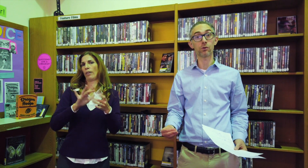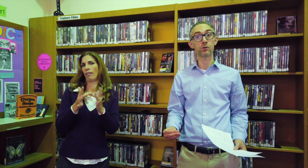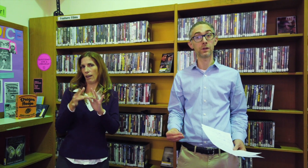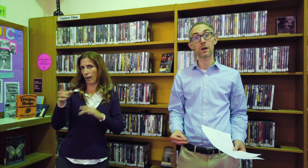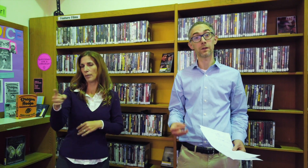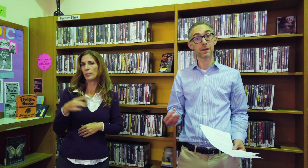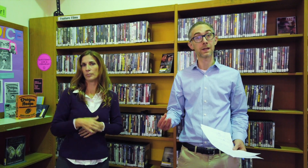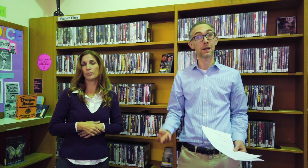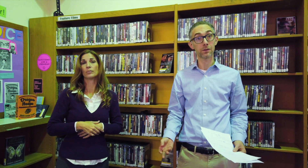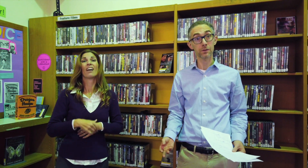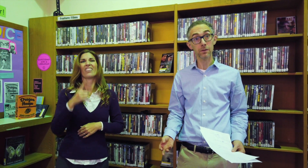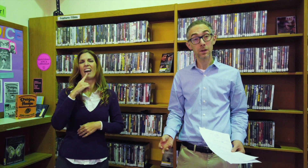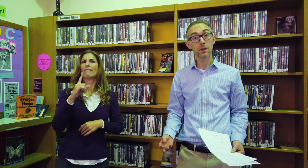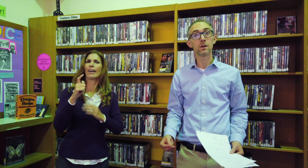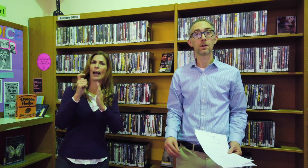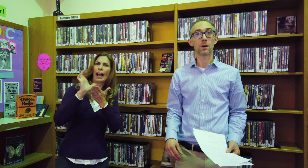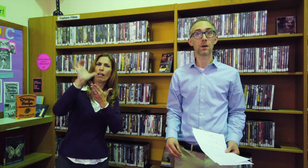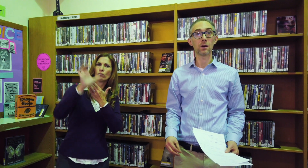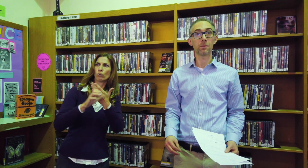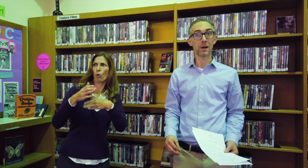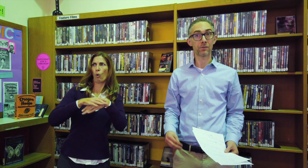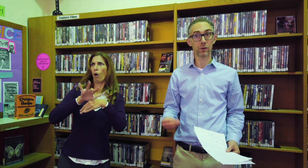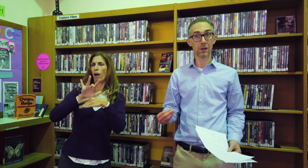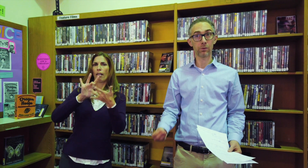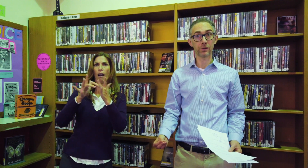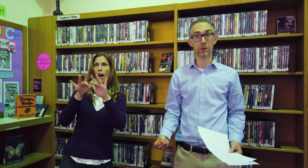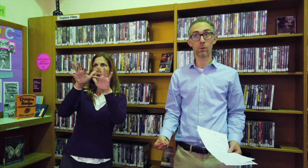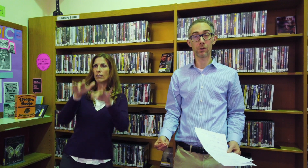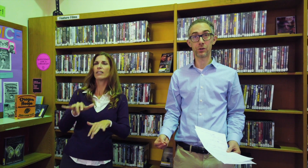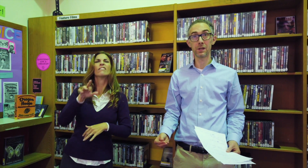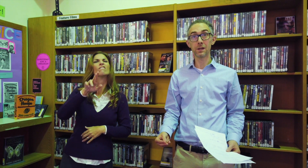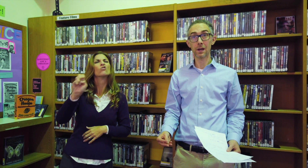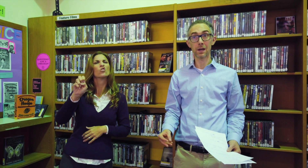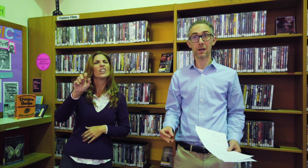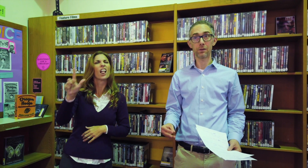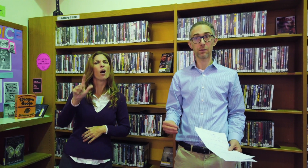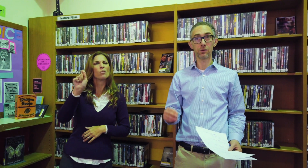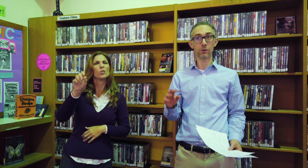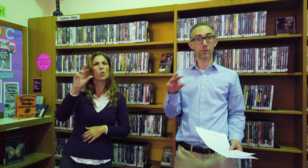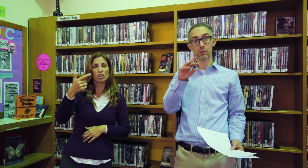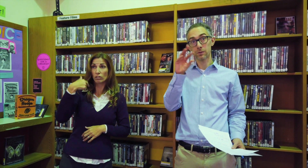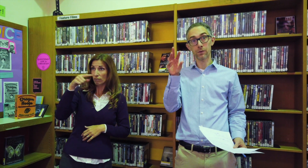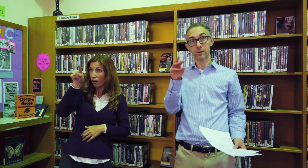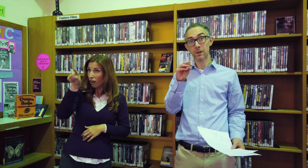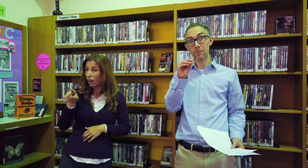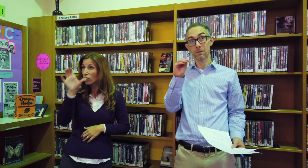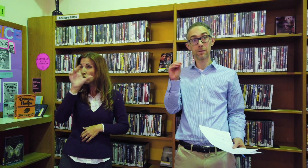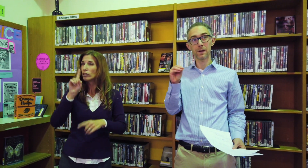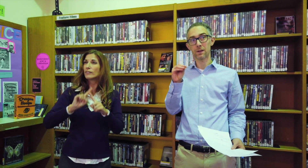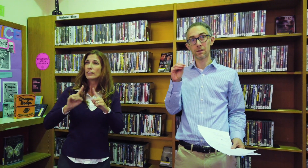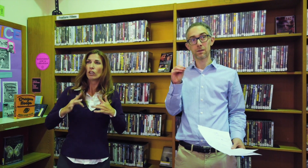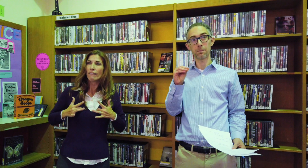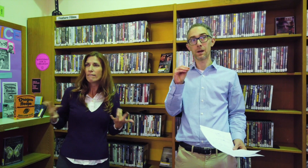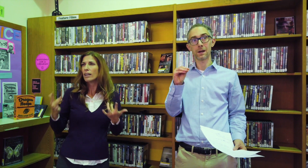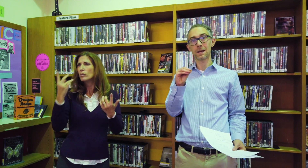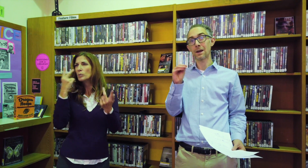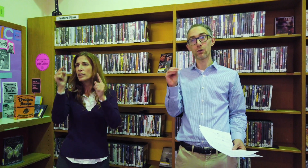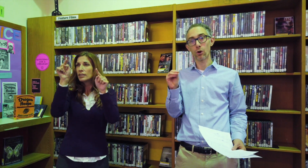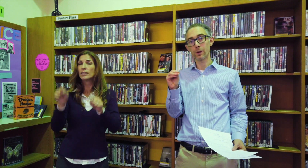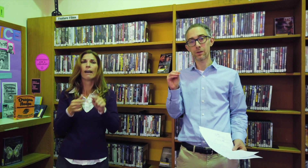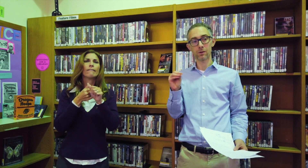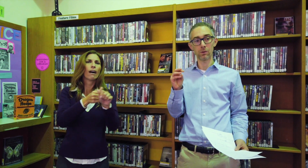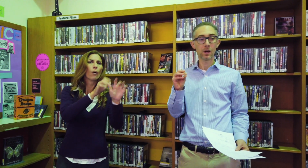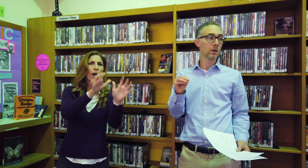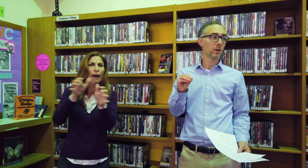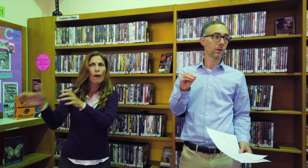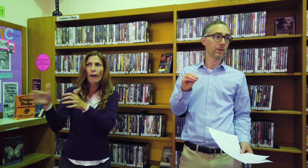You can go to the online calendar at freelibrary.org, and you can search for types of events by